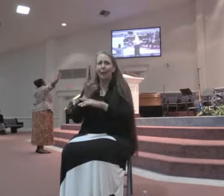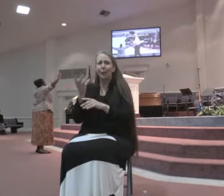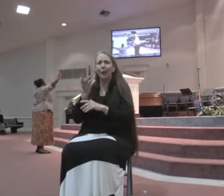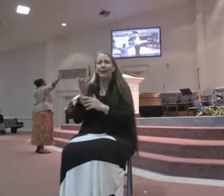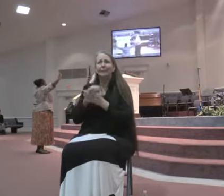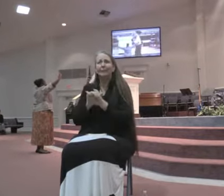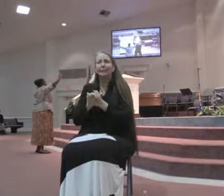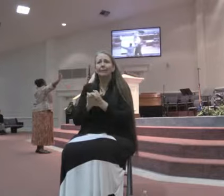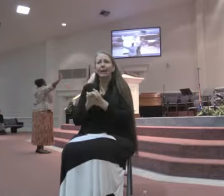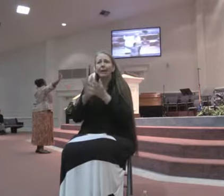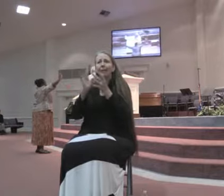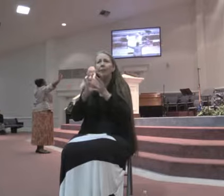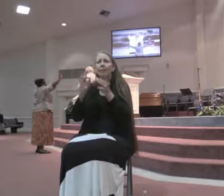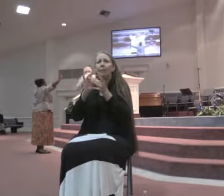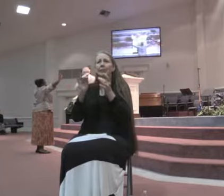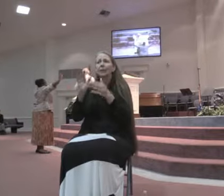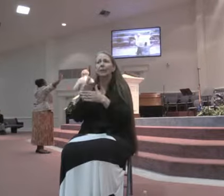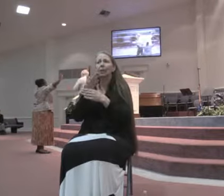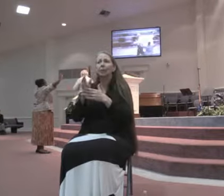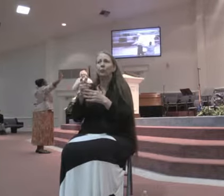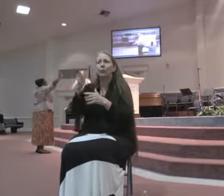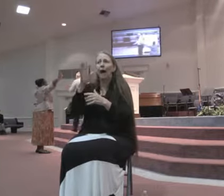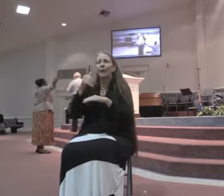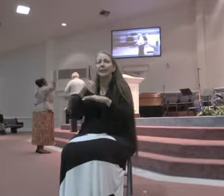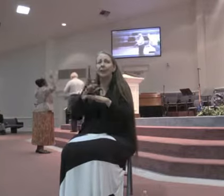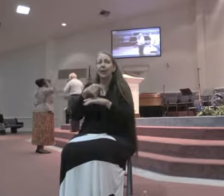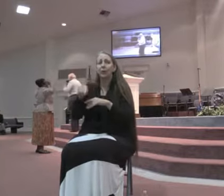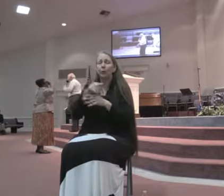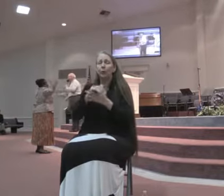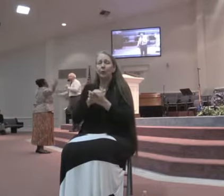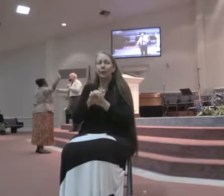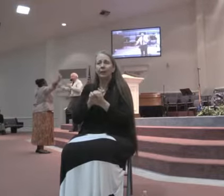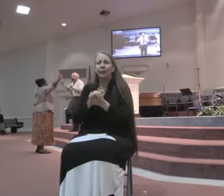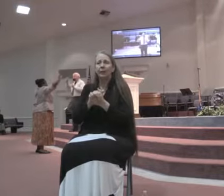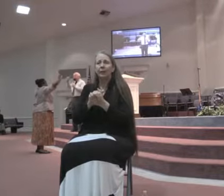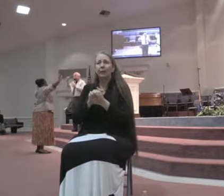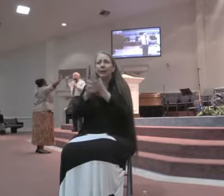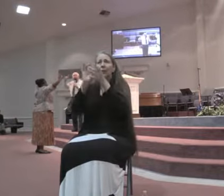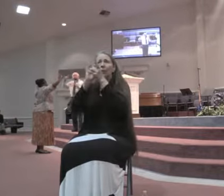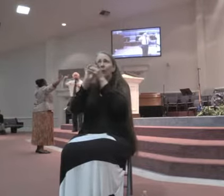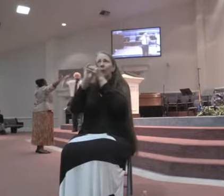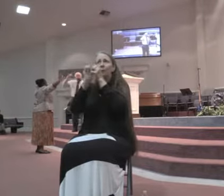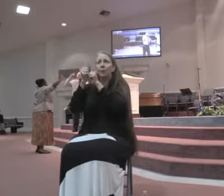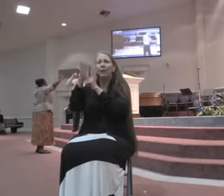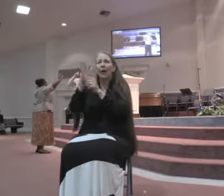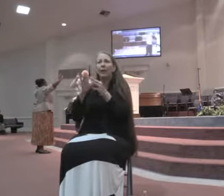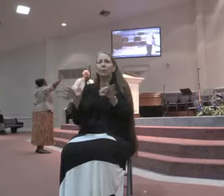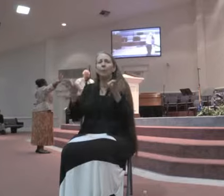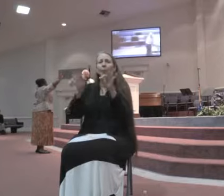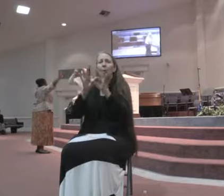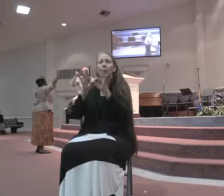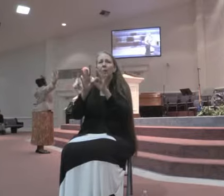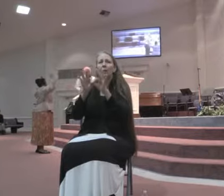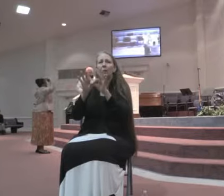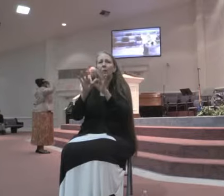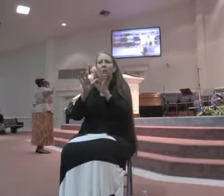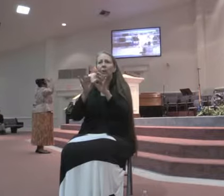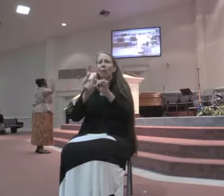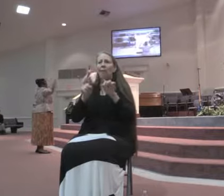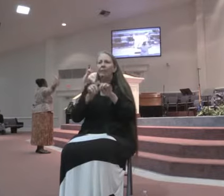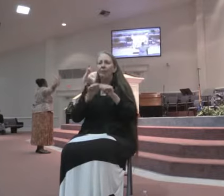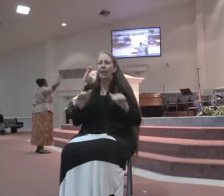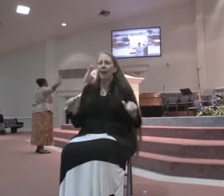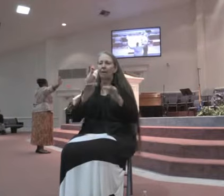tonight is the message I told you God sent you. Our relationship to God is in various